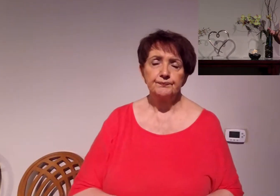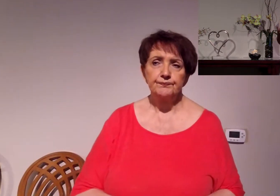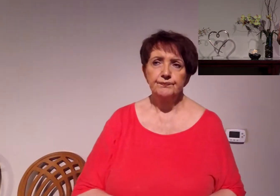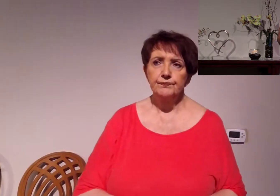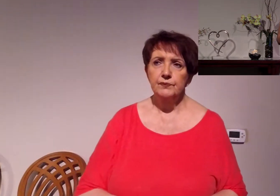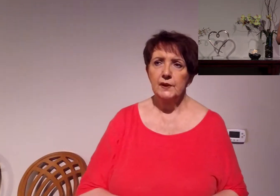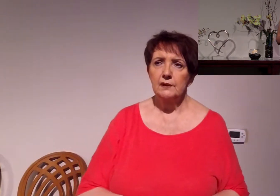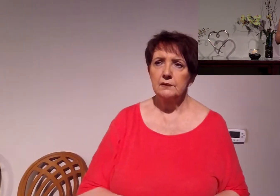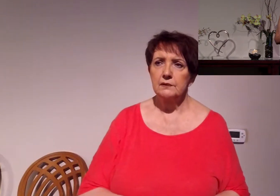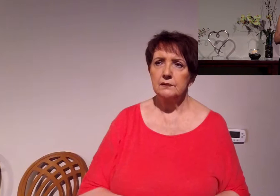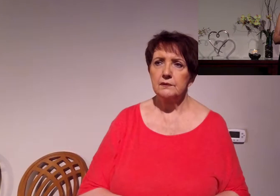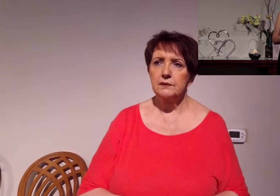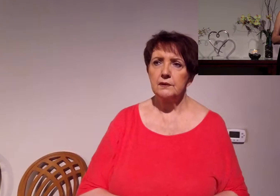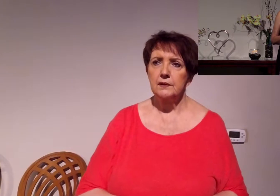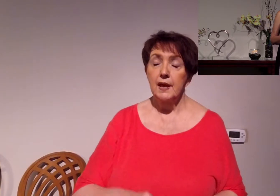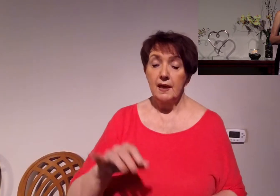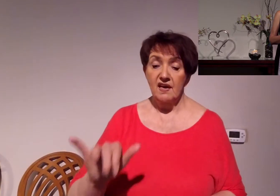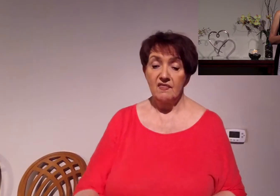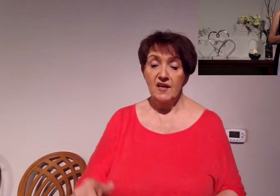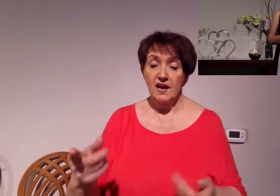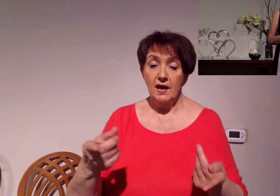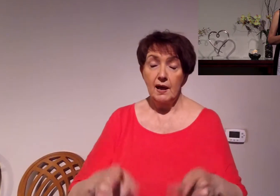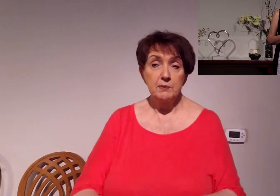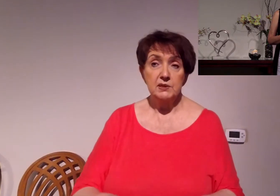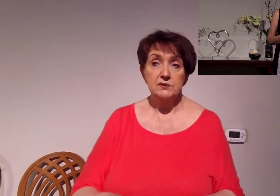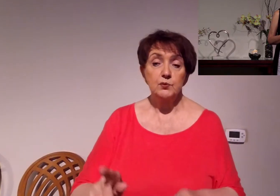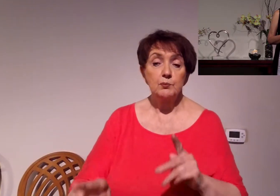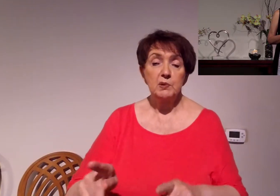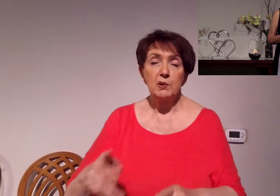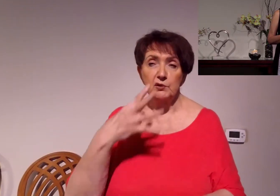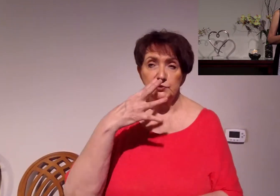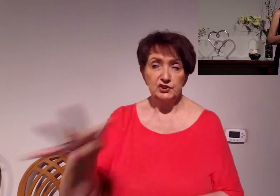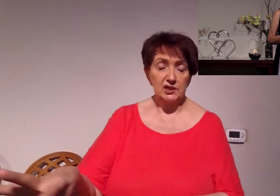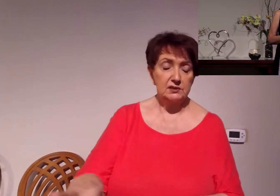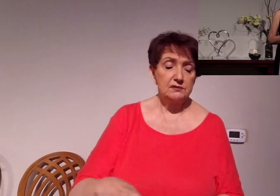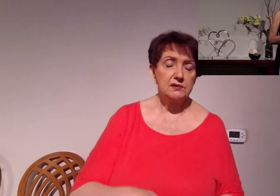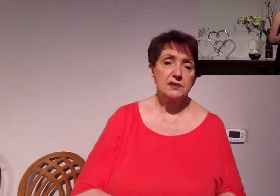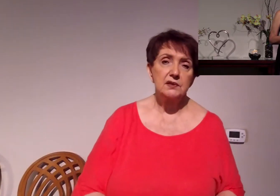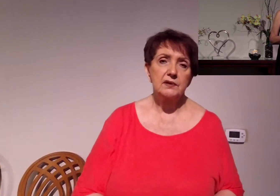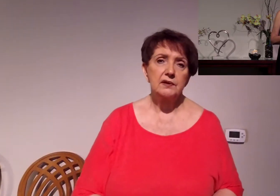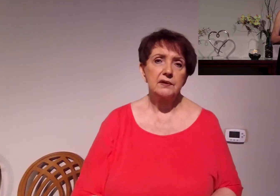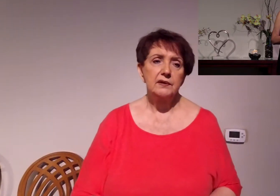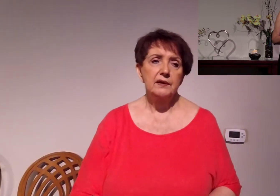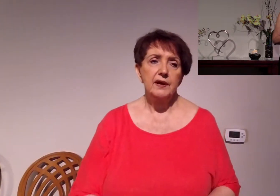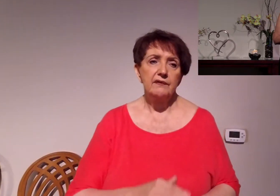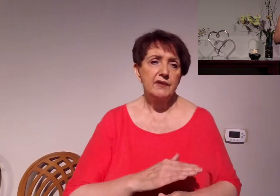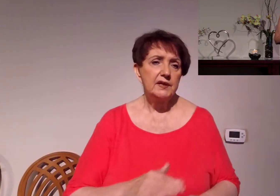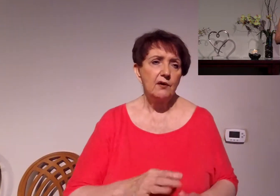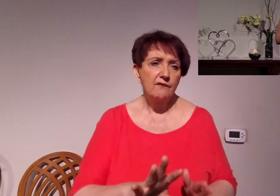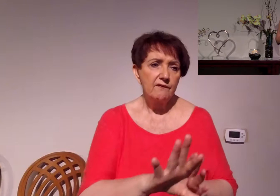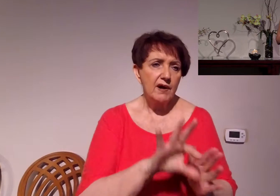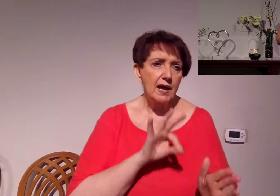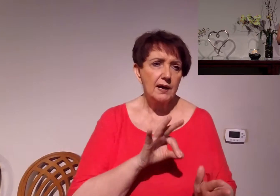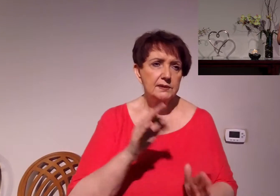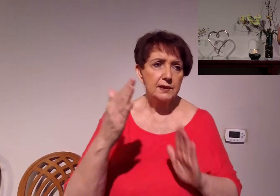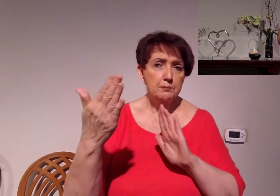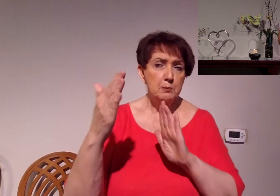And this is what happens when people are shunned. If they don't find a mirror to look